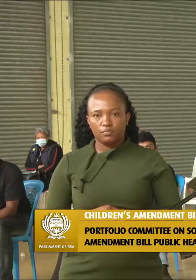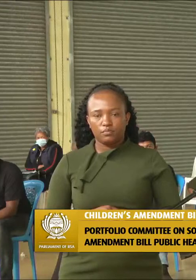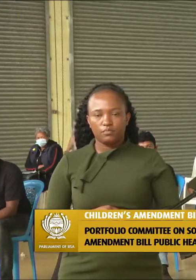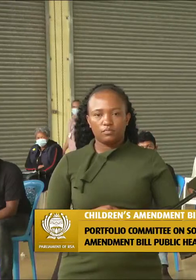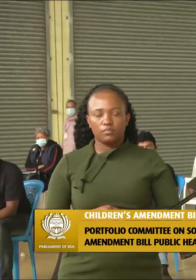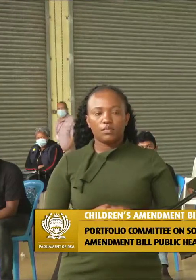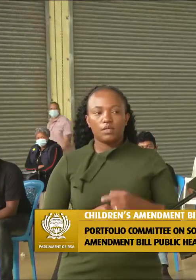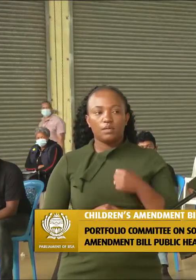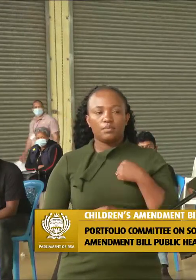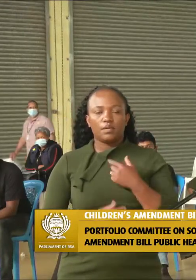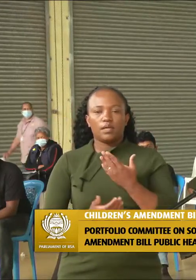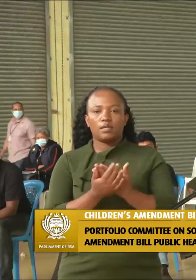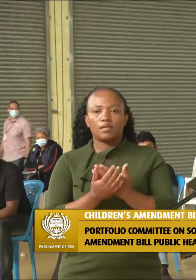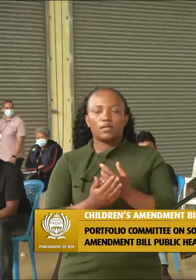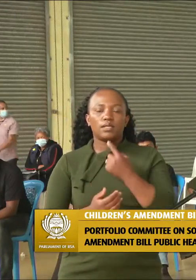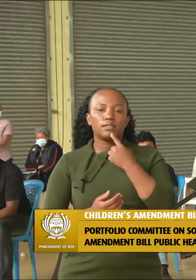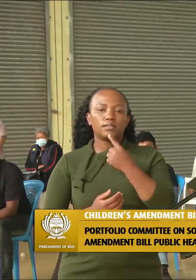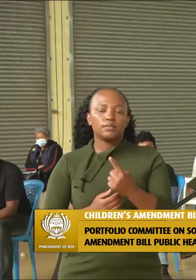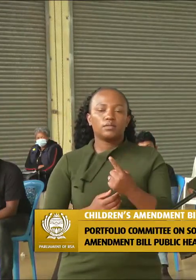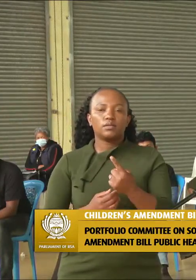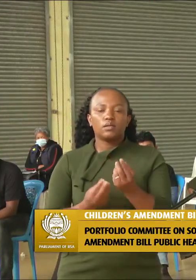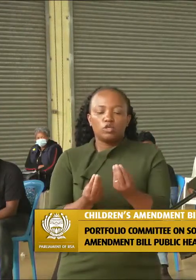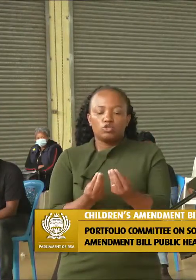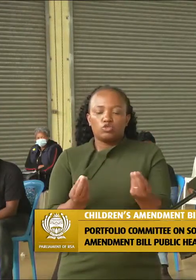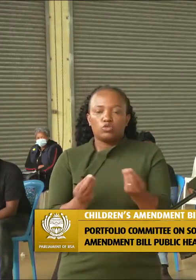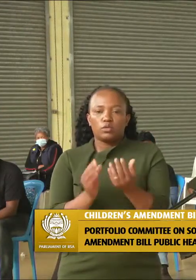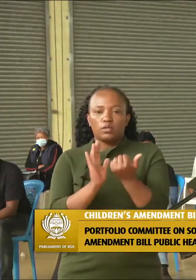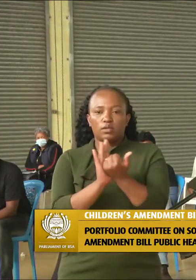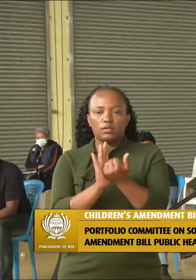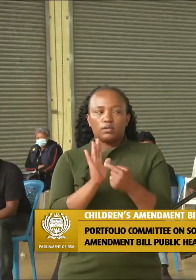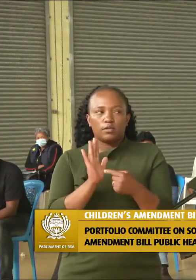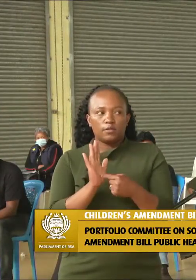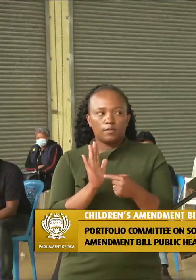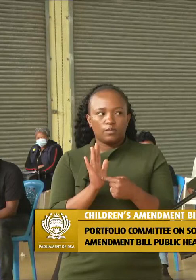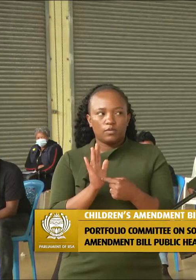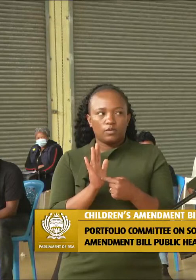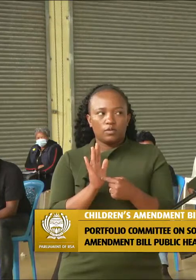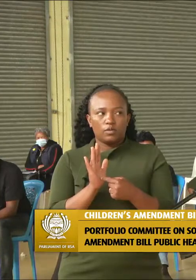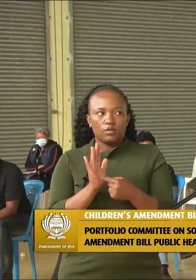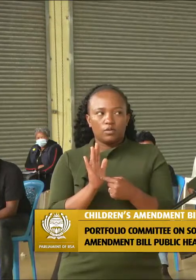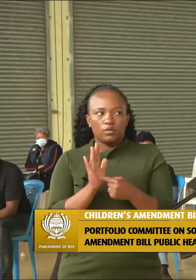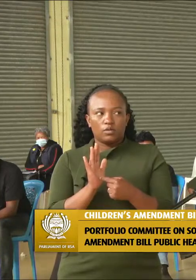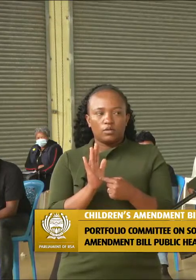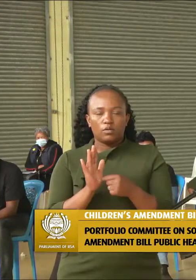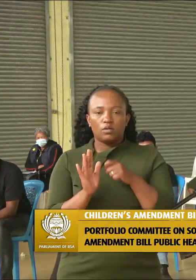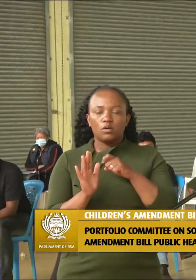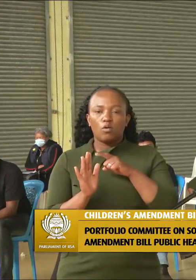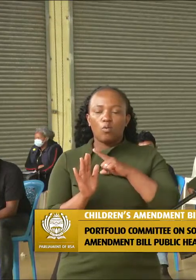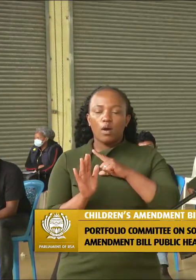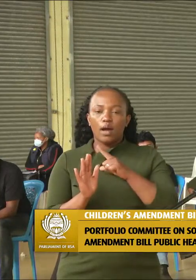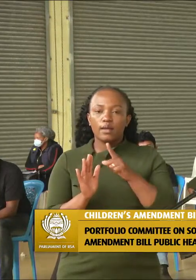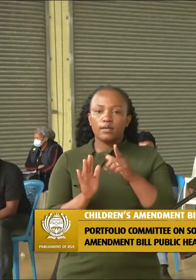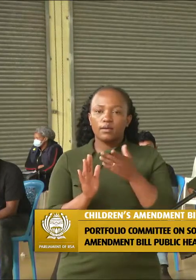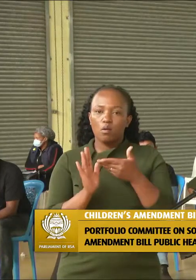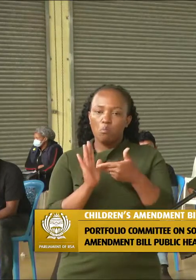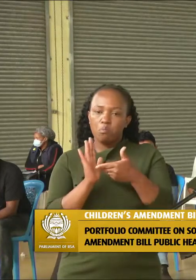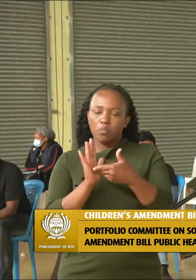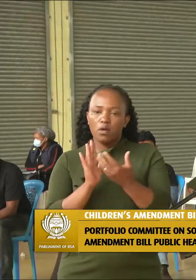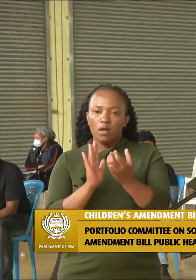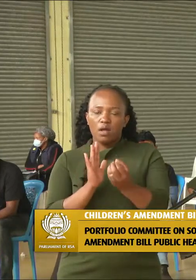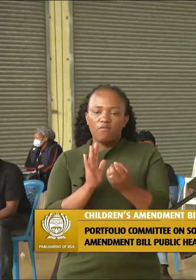say is that the Children's Act currently has many provisions relating to the exercise of parental responsibilities and